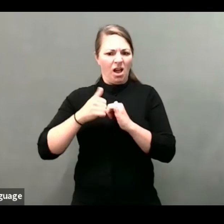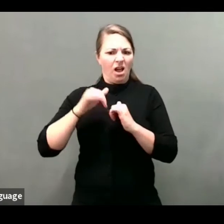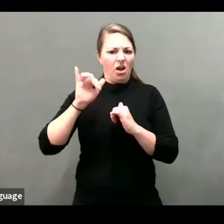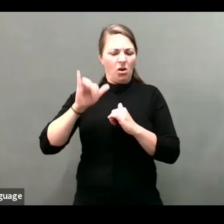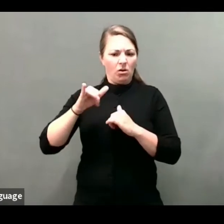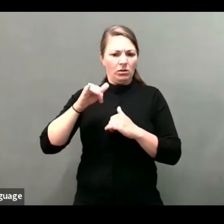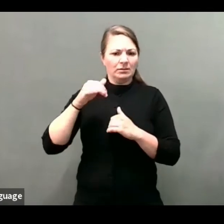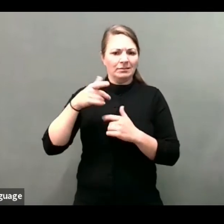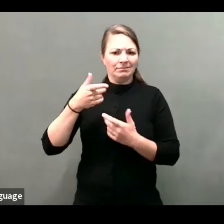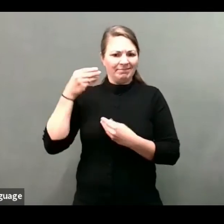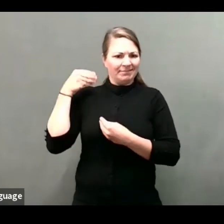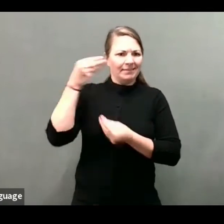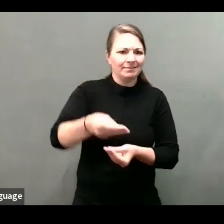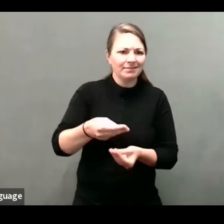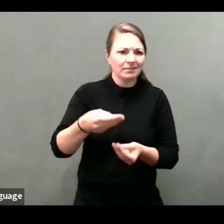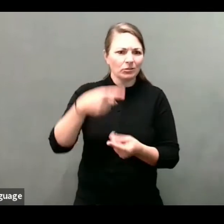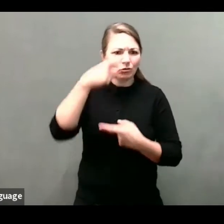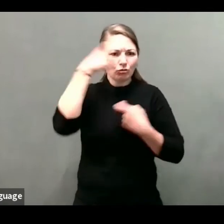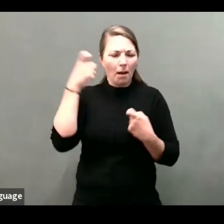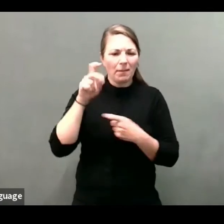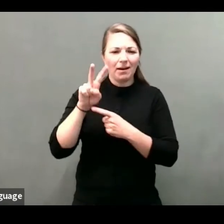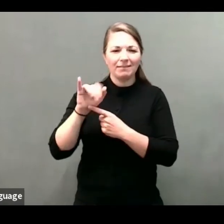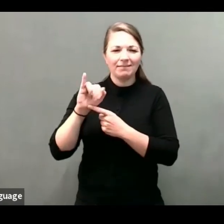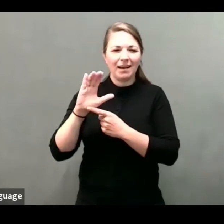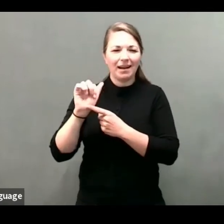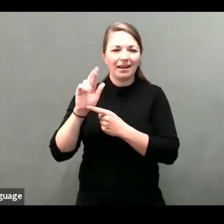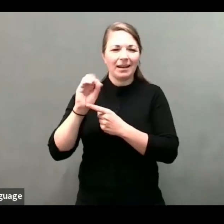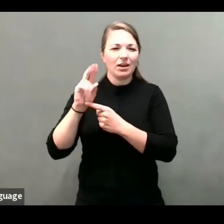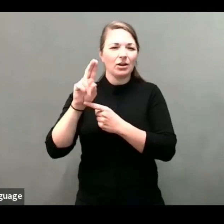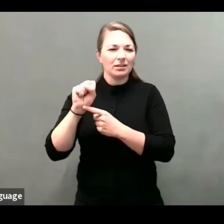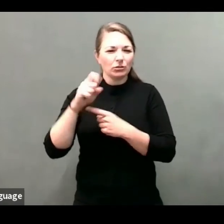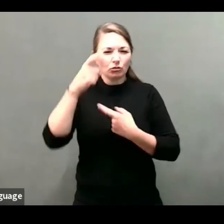going to answer your questions about this session too.